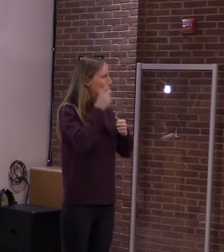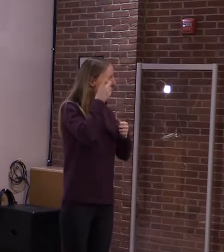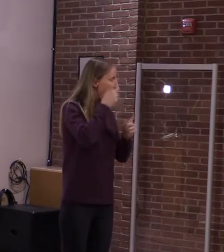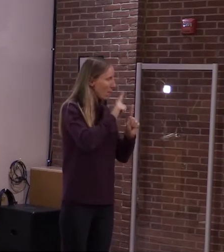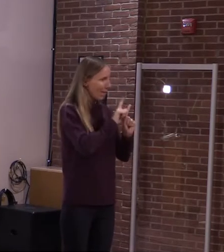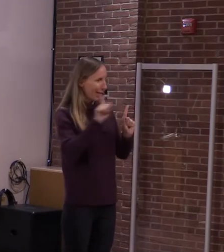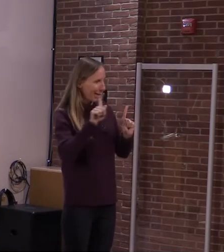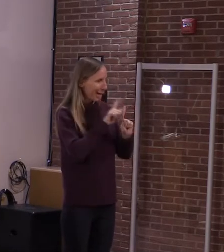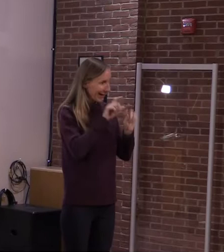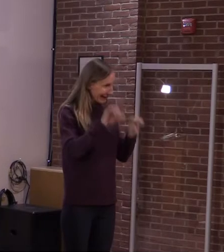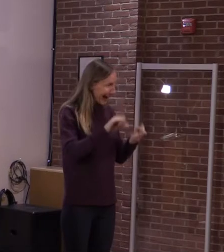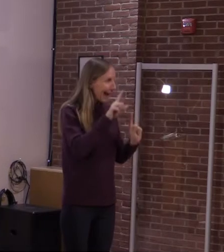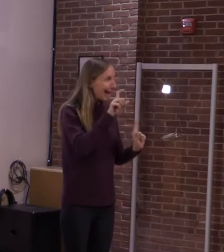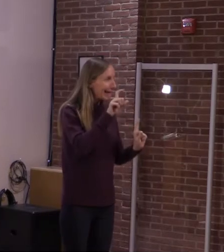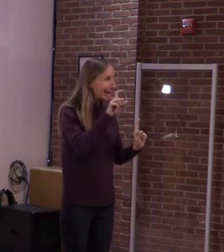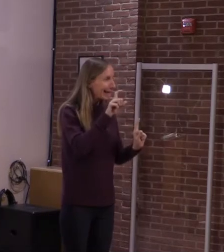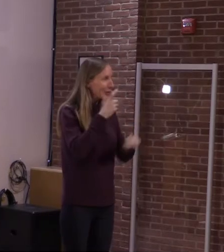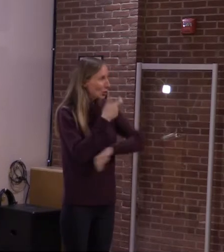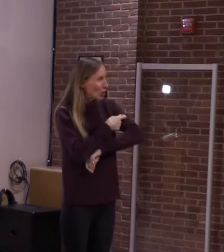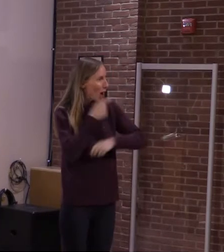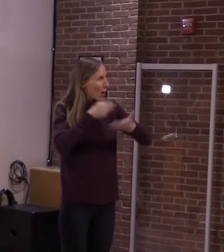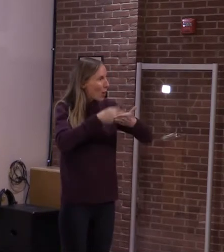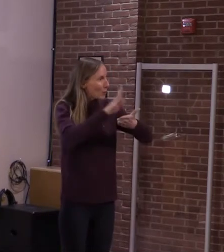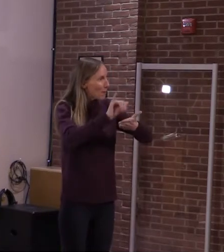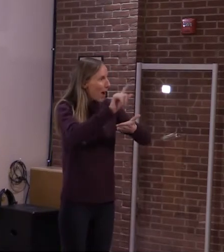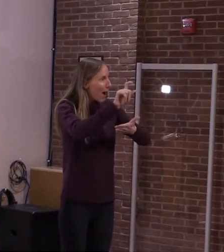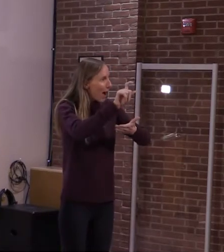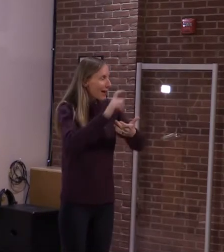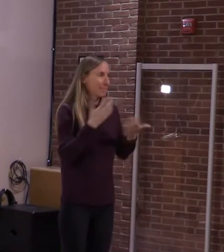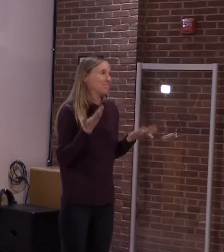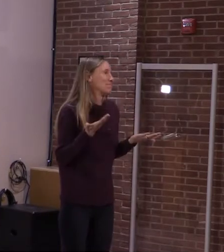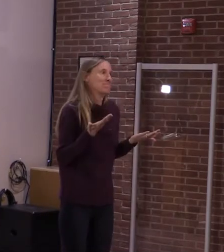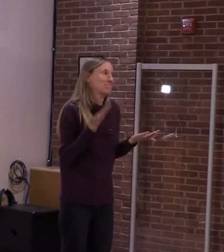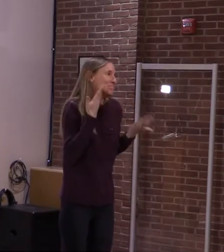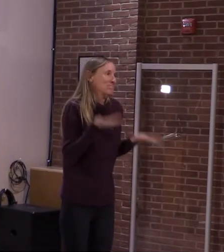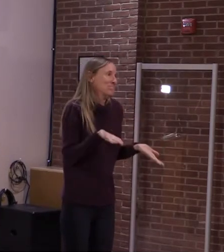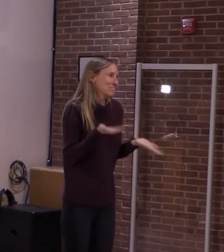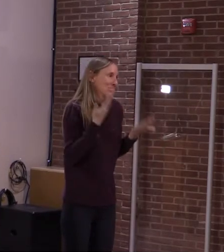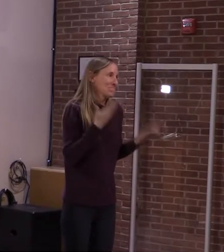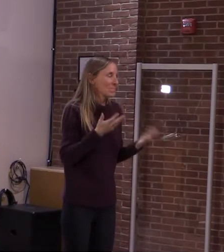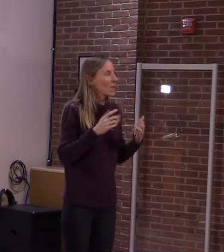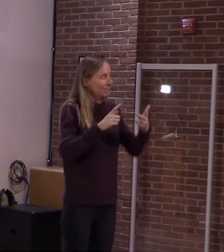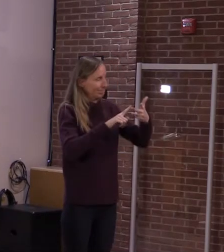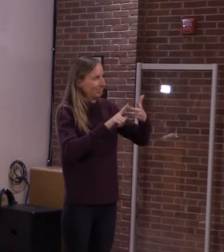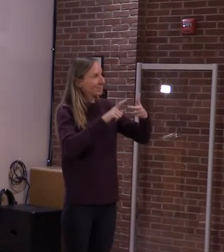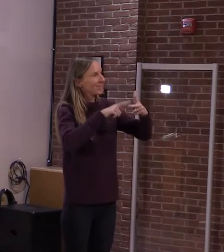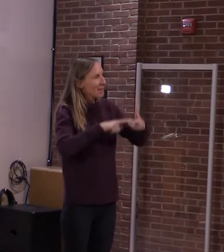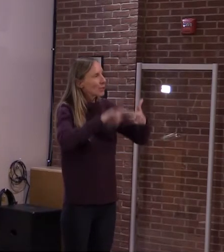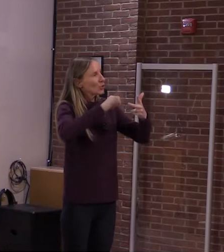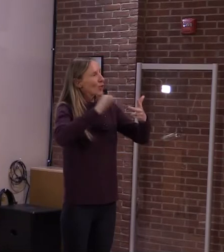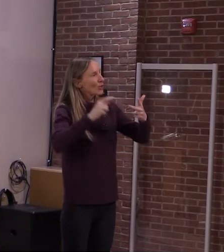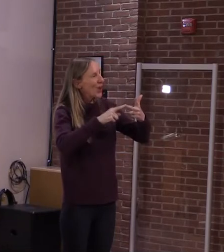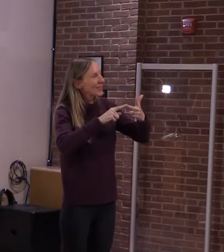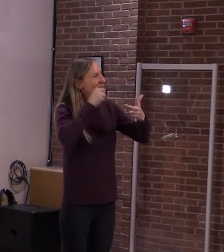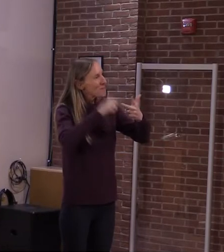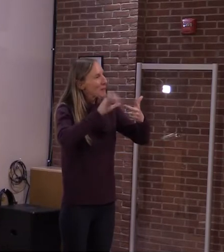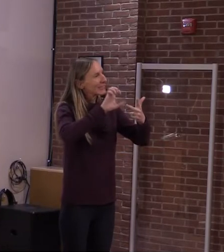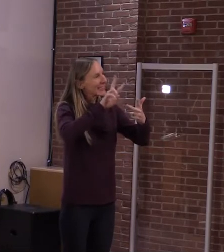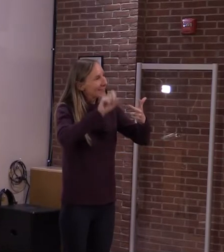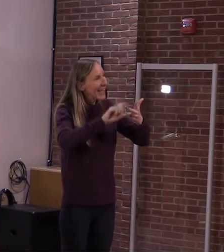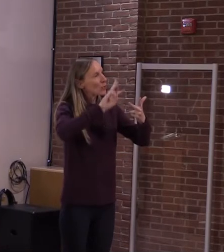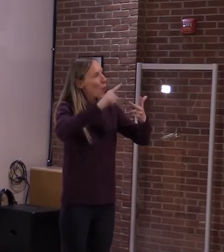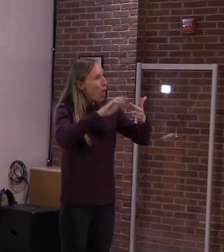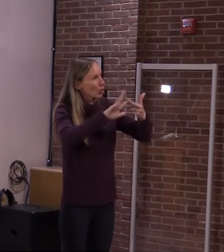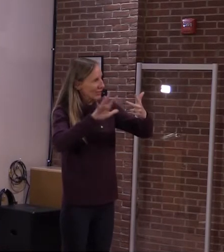can ask you there is to stay tuned, because as we understand the Johnson & Johnson situation better and the amount of vaccine from